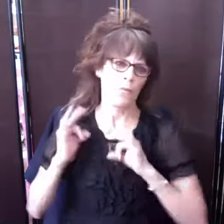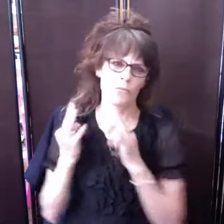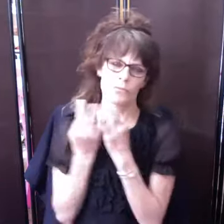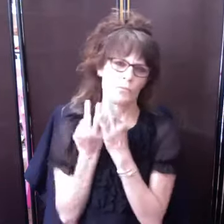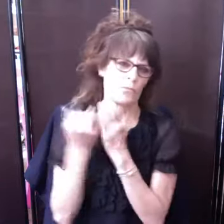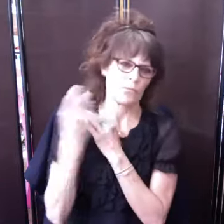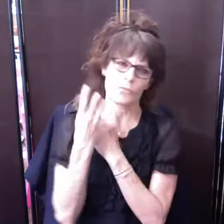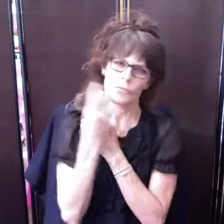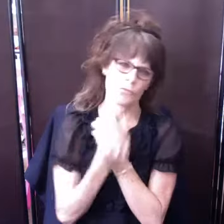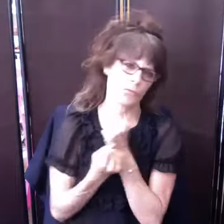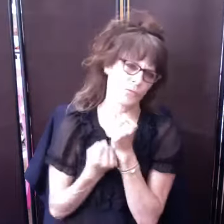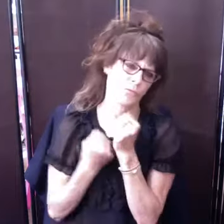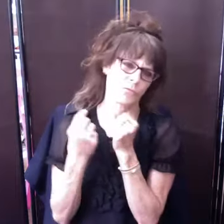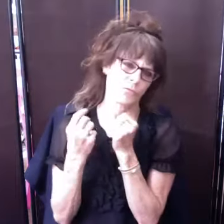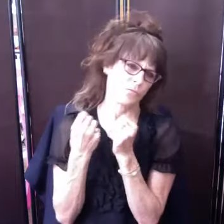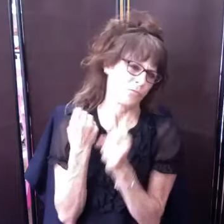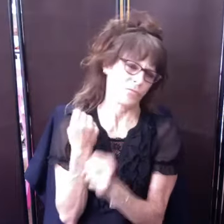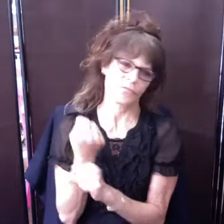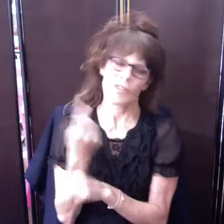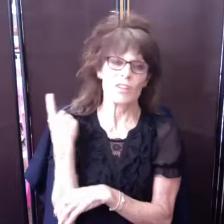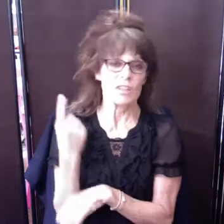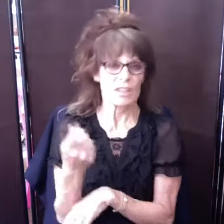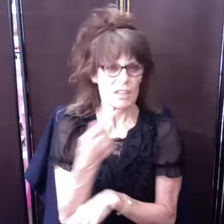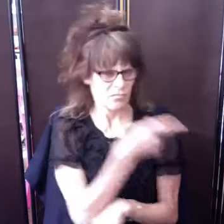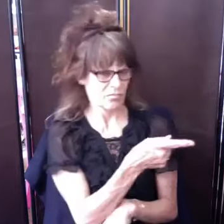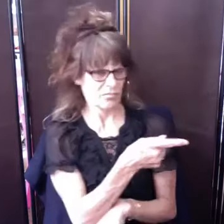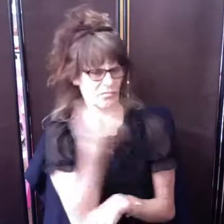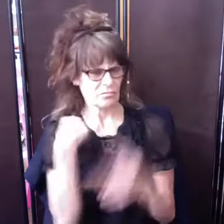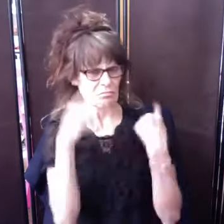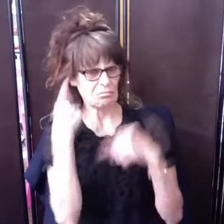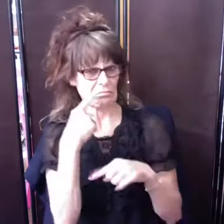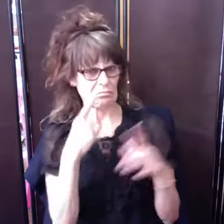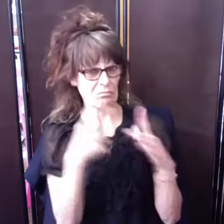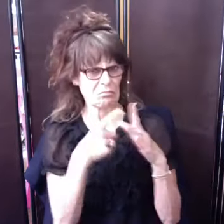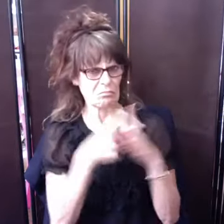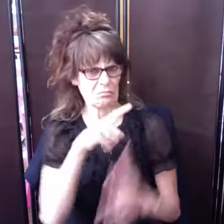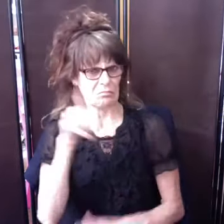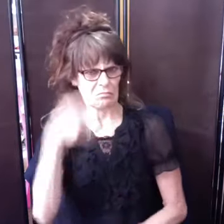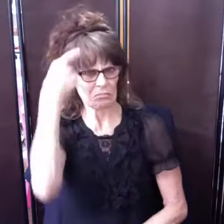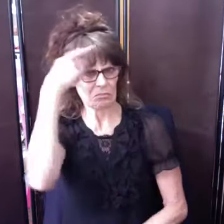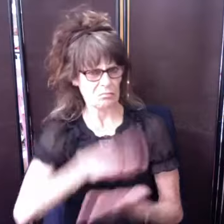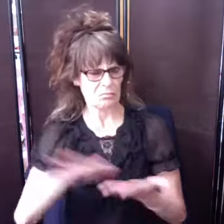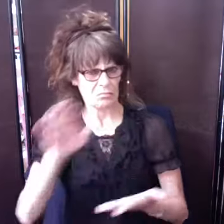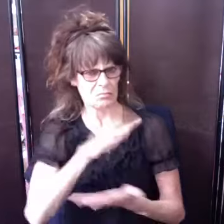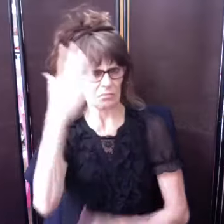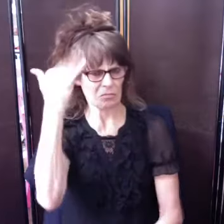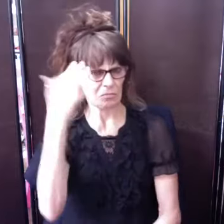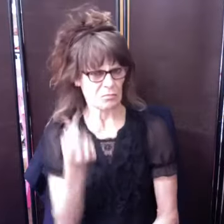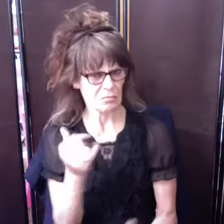probably or more. And they thought she was certifiably insane to come to Texas for higher education. I mean, they couldn't believe she'd even think about doing that. What in the world would